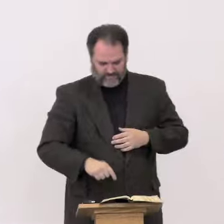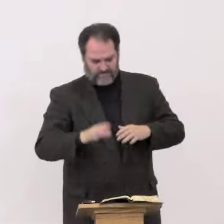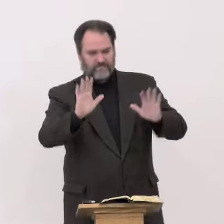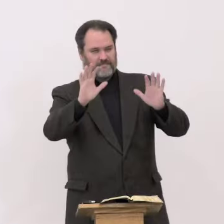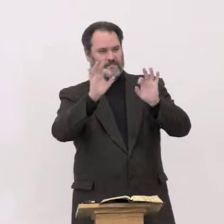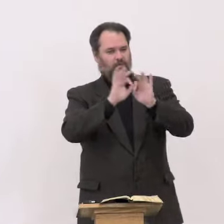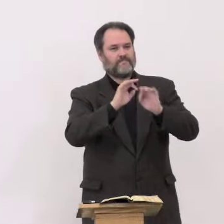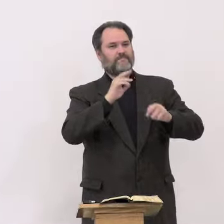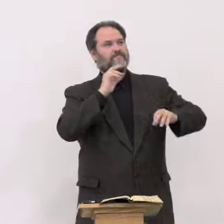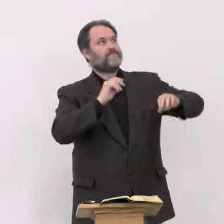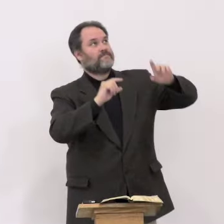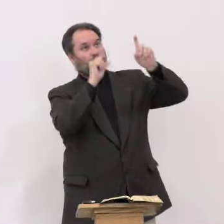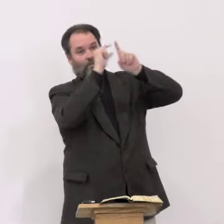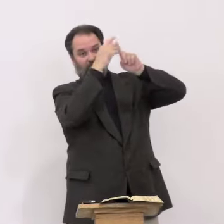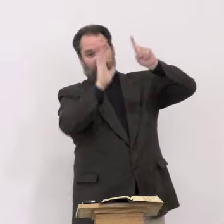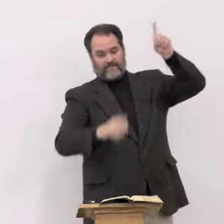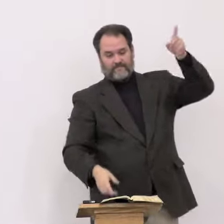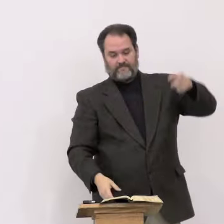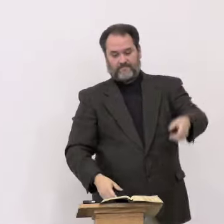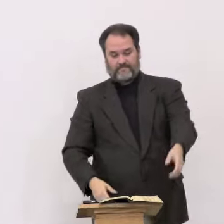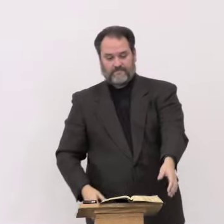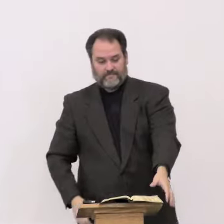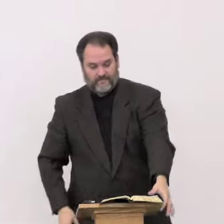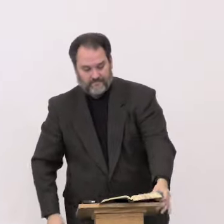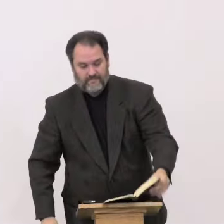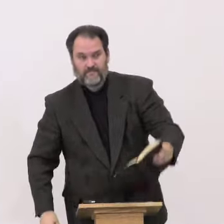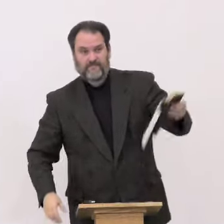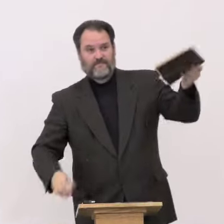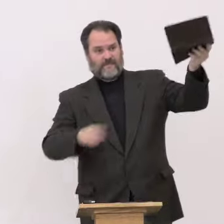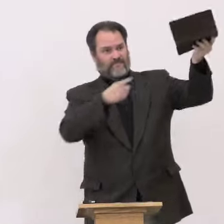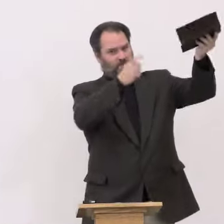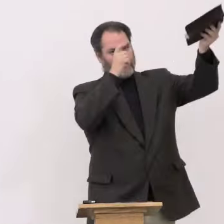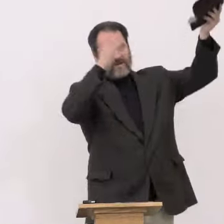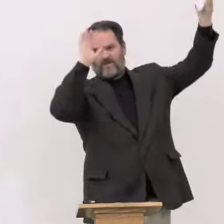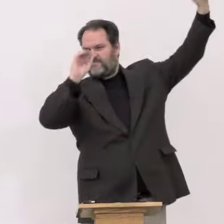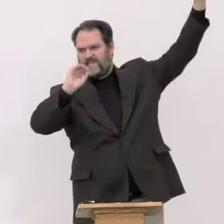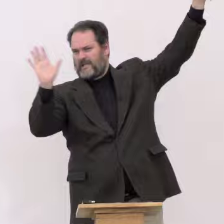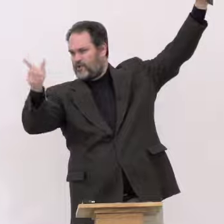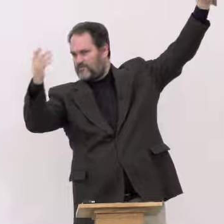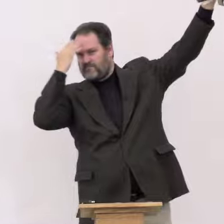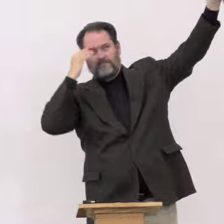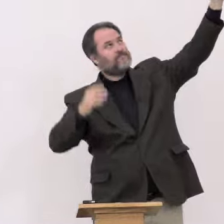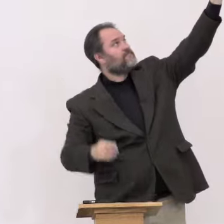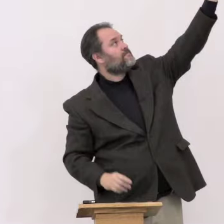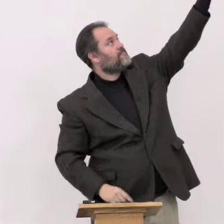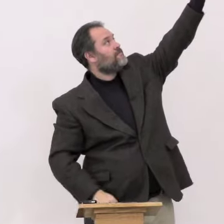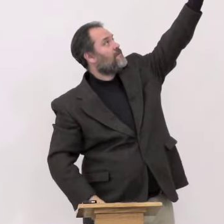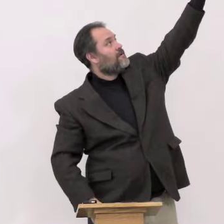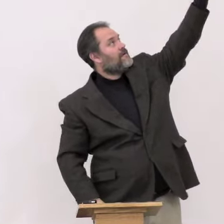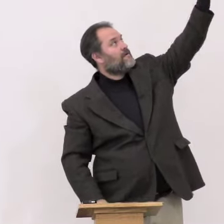and there's evil. Yeah. the Word of God. Where are you